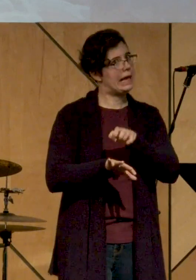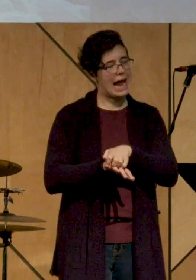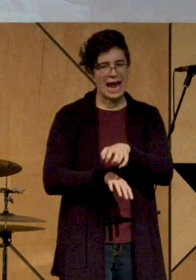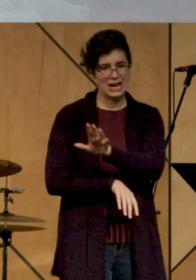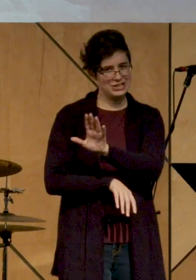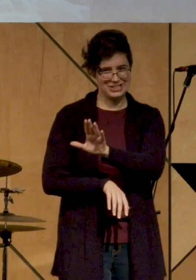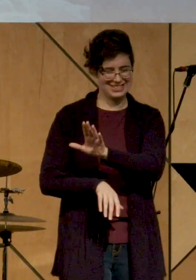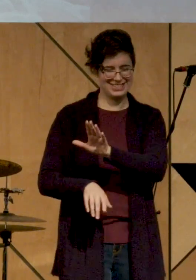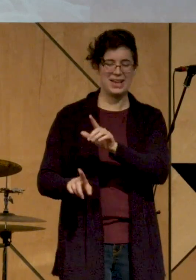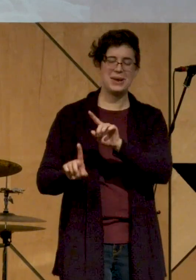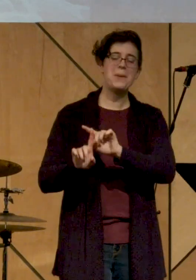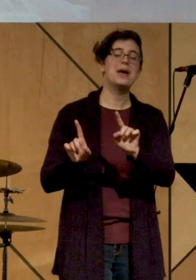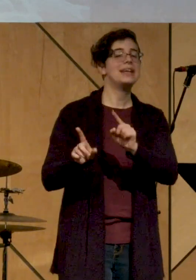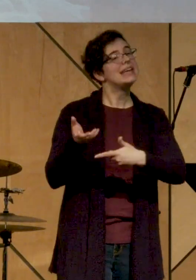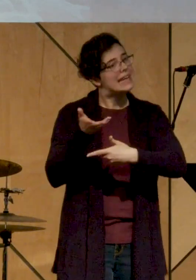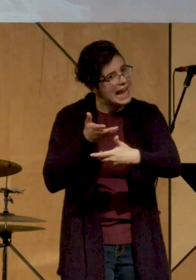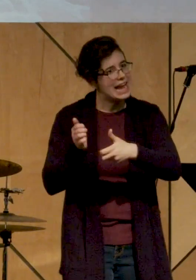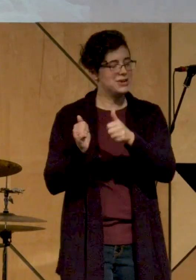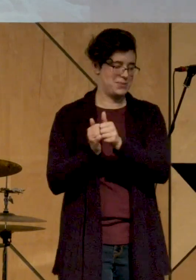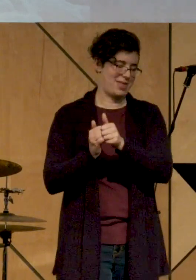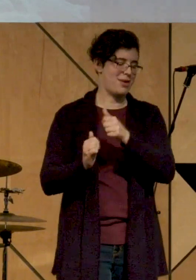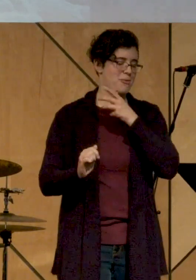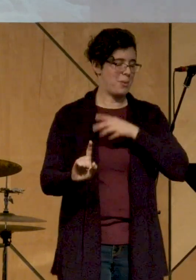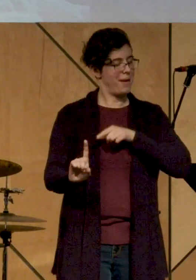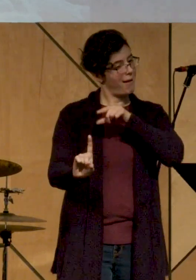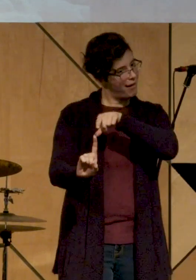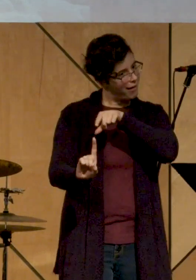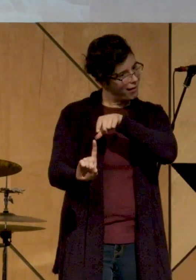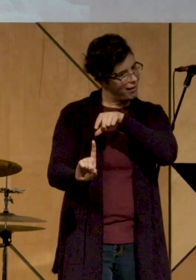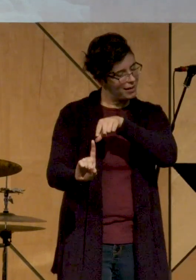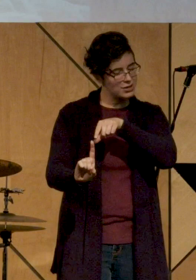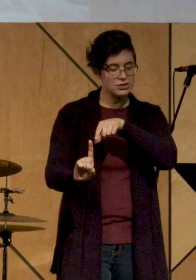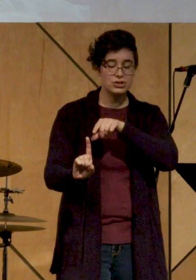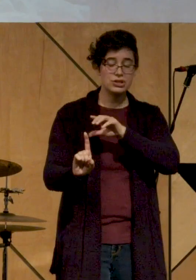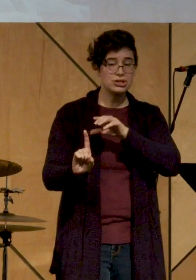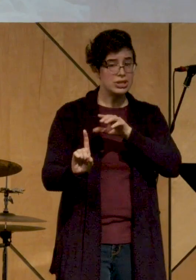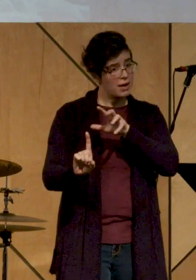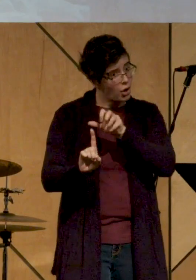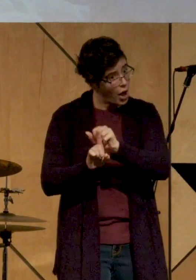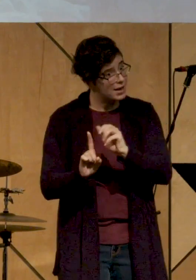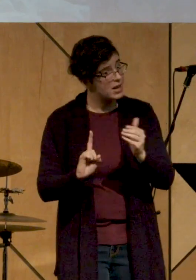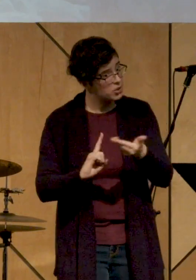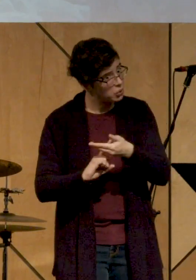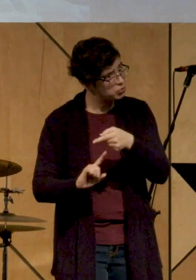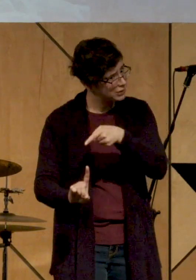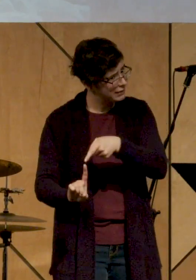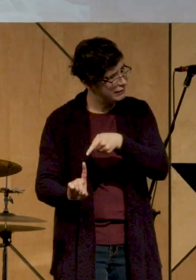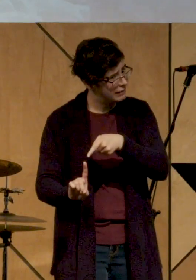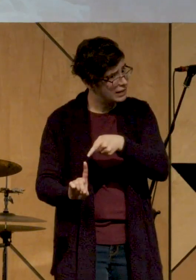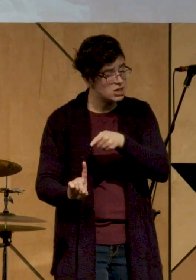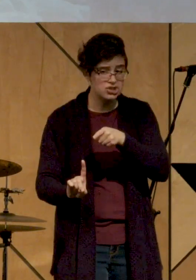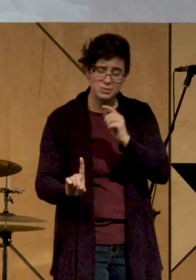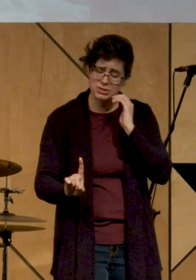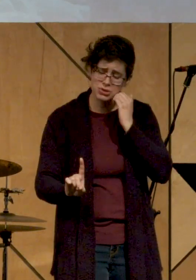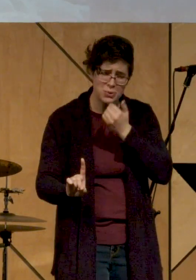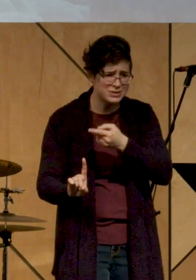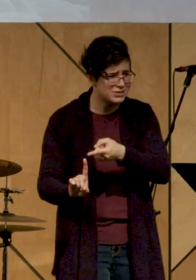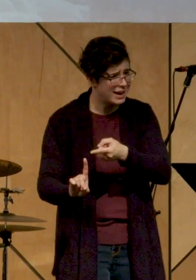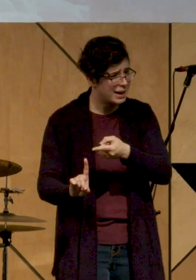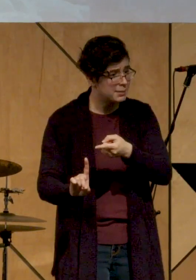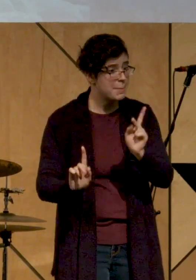spoke with a woman who was caught in adultery one time. She's standing before a crowd, ashamed